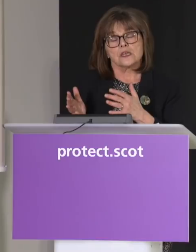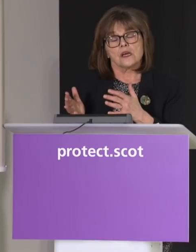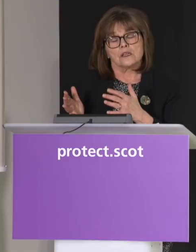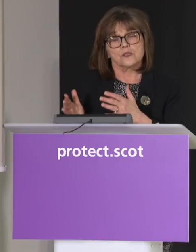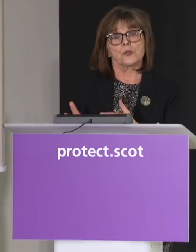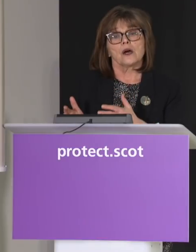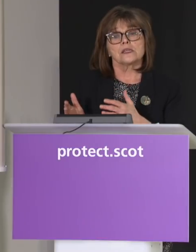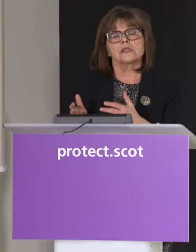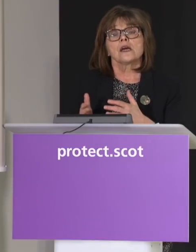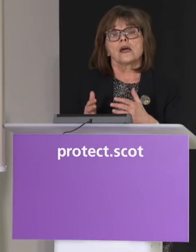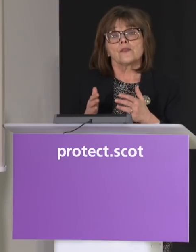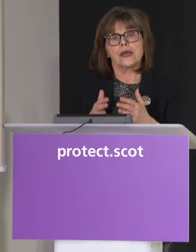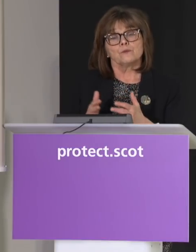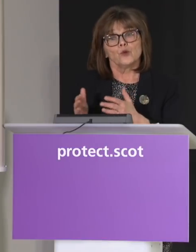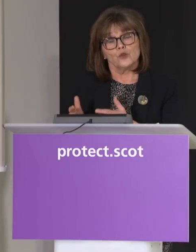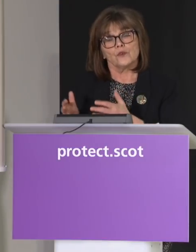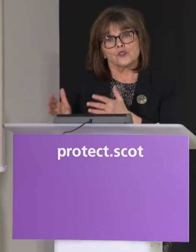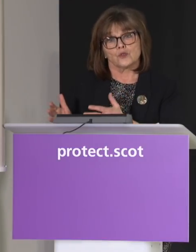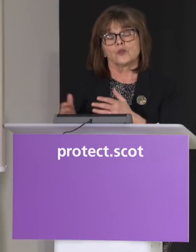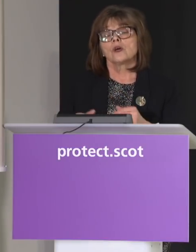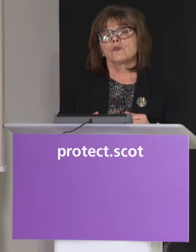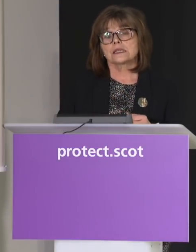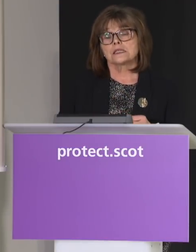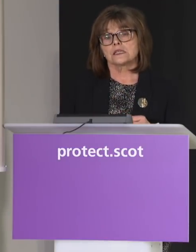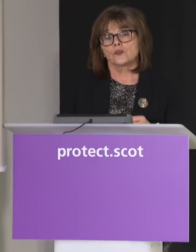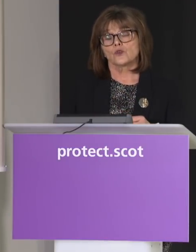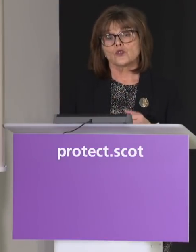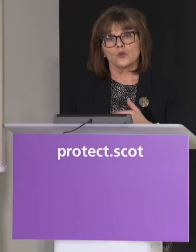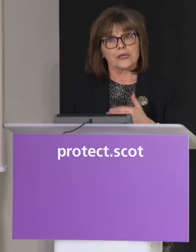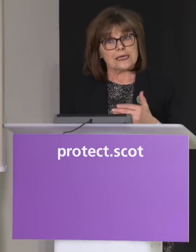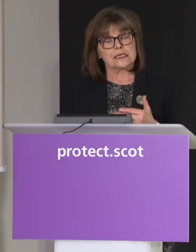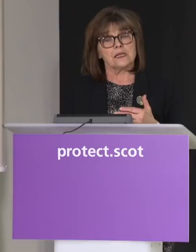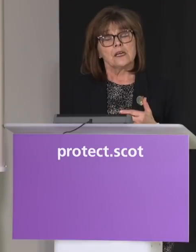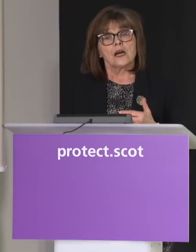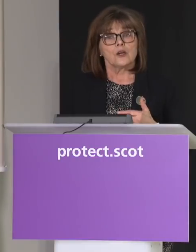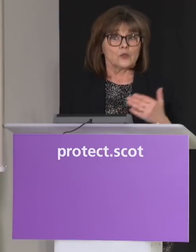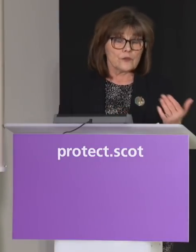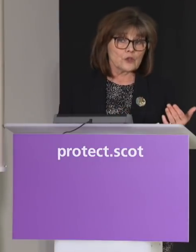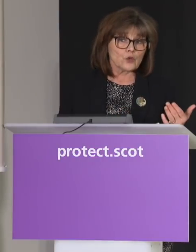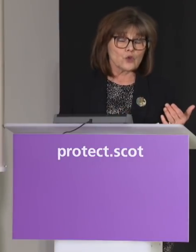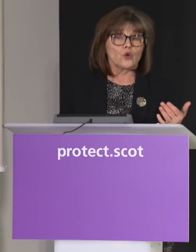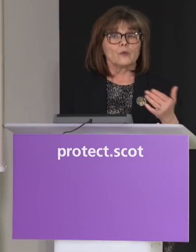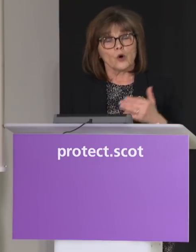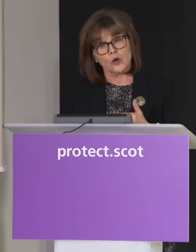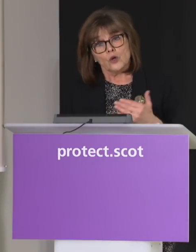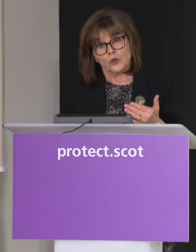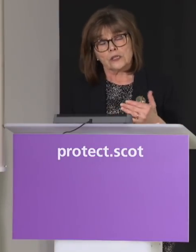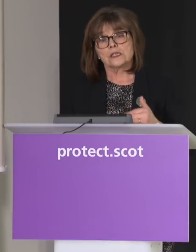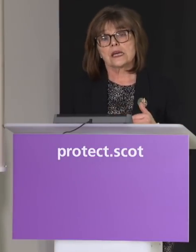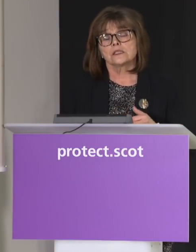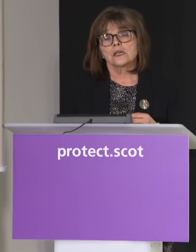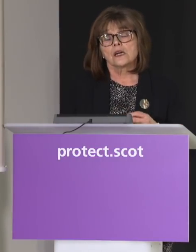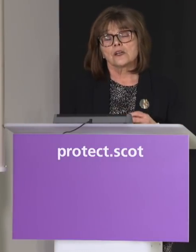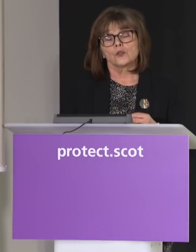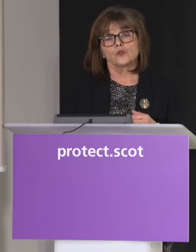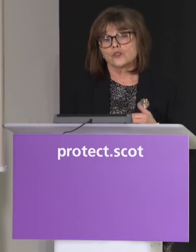deliveries and supplies, then move to vaccinating those over 80 who live in their own home or who can